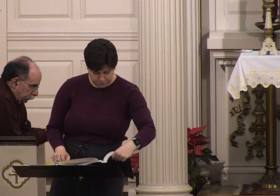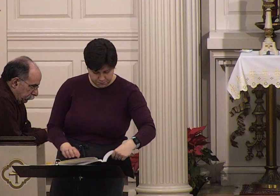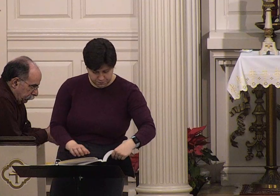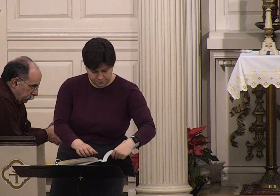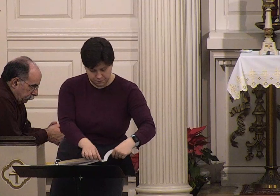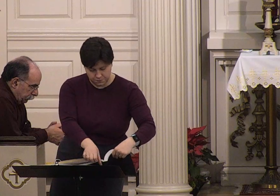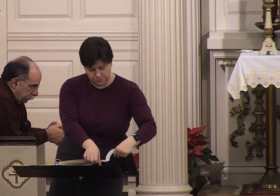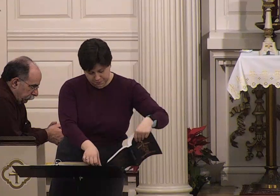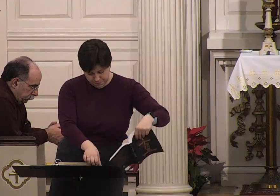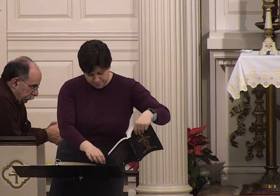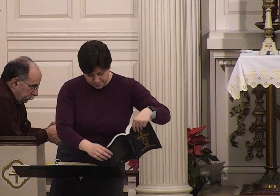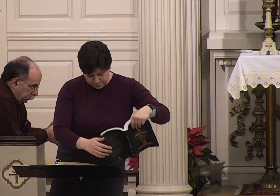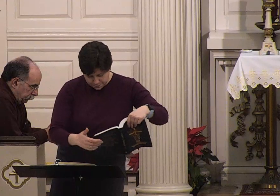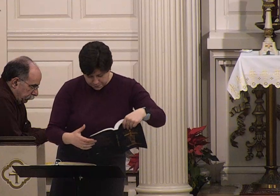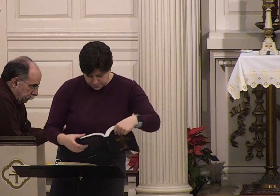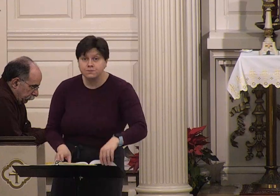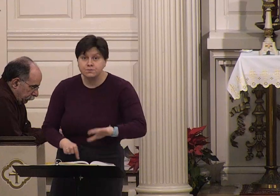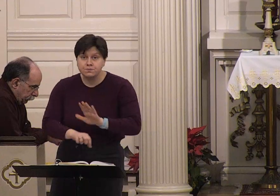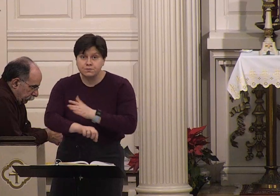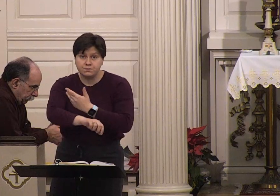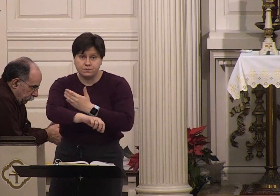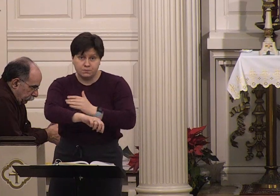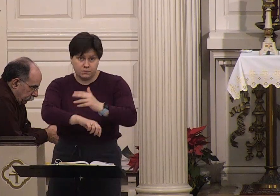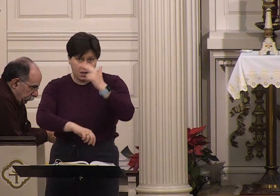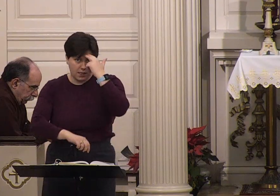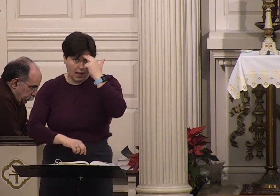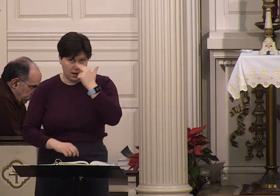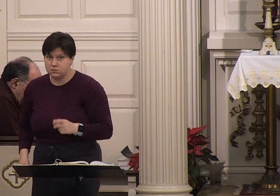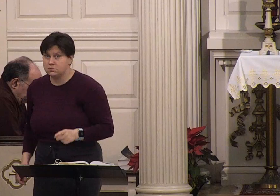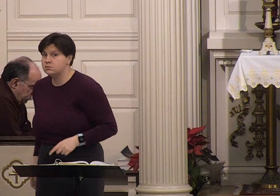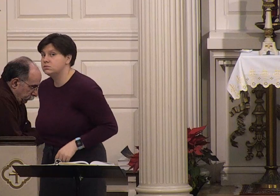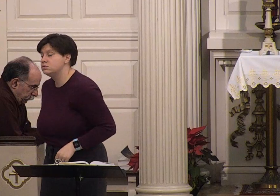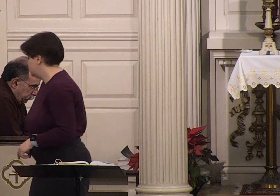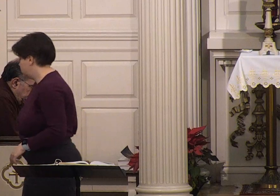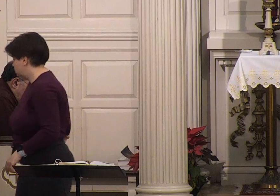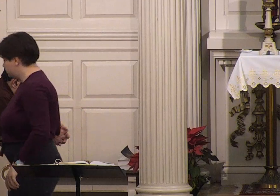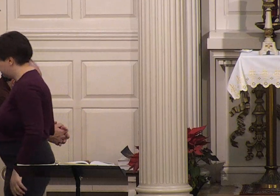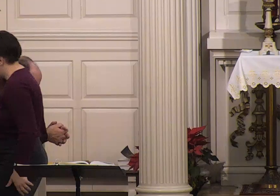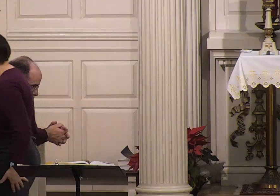Beati mundo corde,